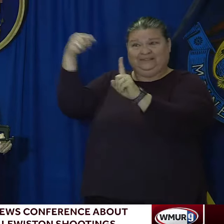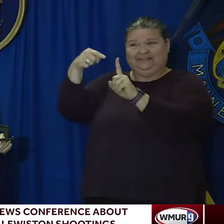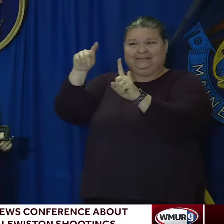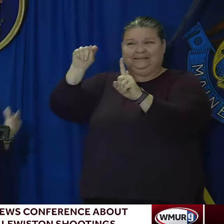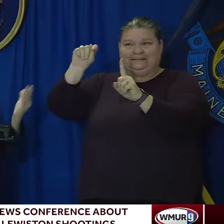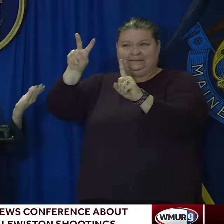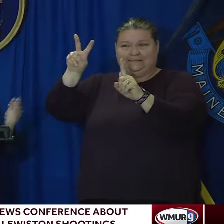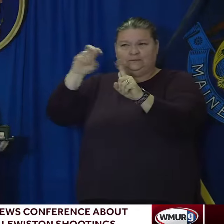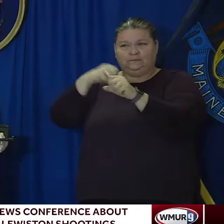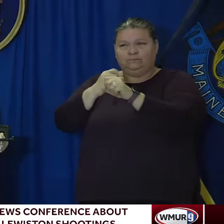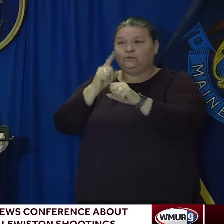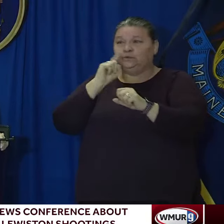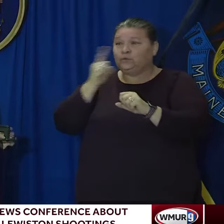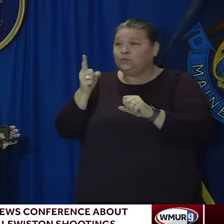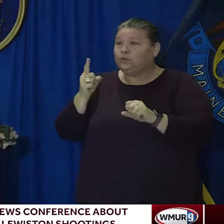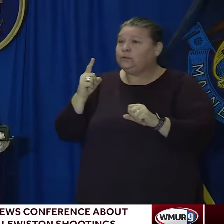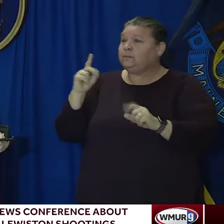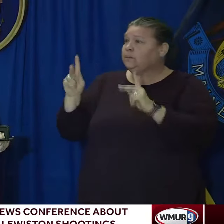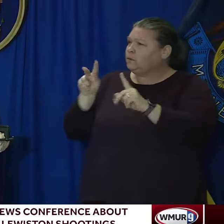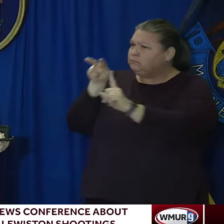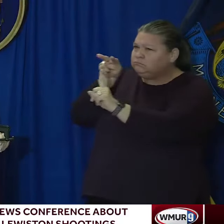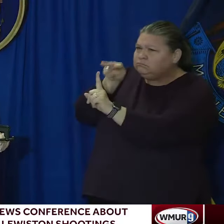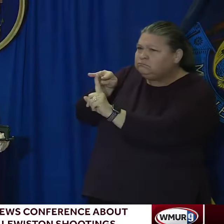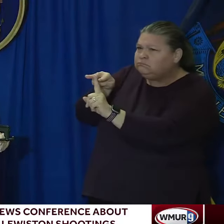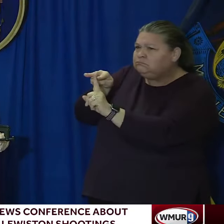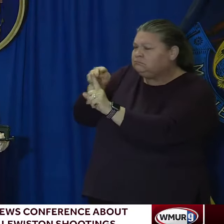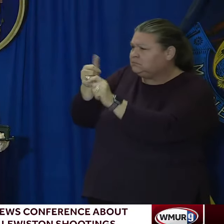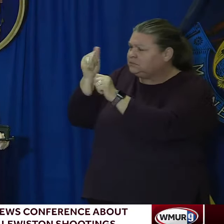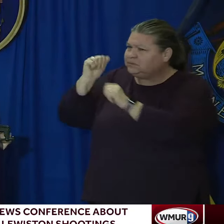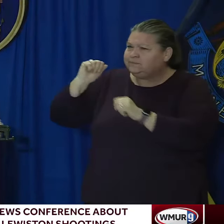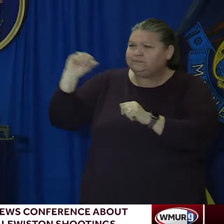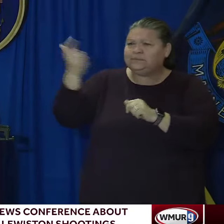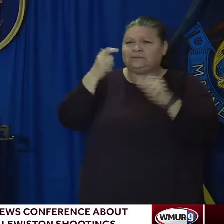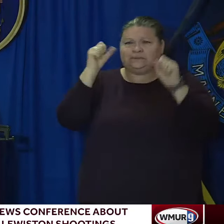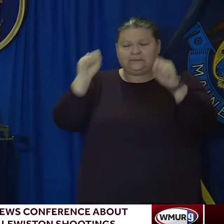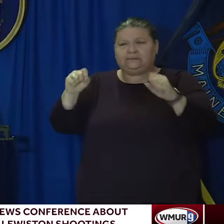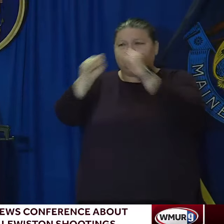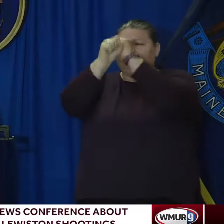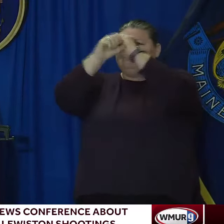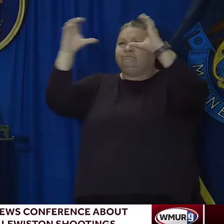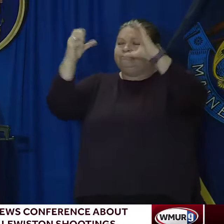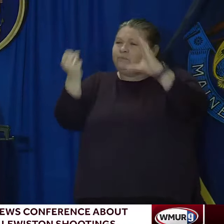folks listening will be able to, everyone will be able to understand what's being said. Thank you.